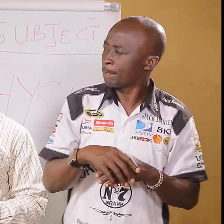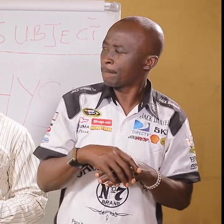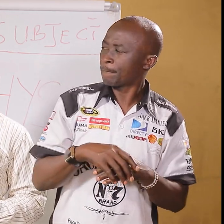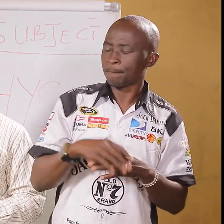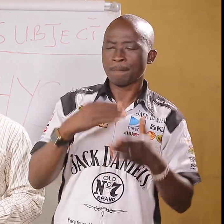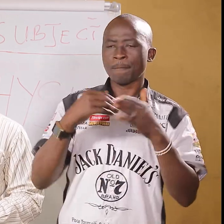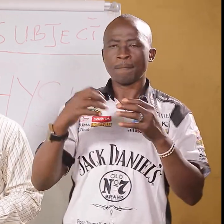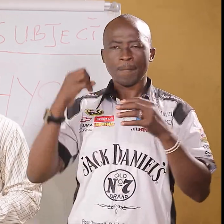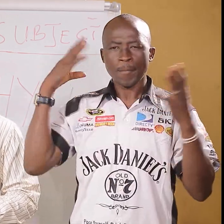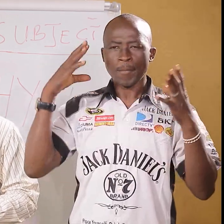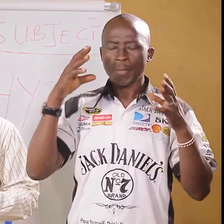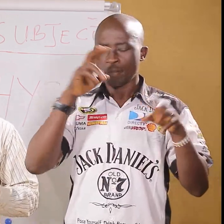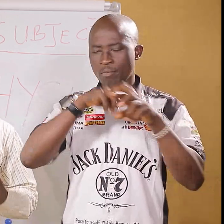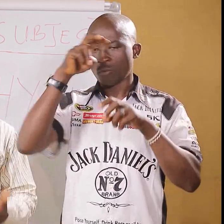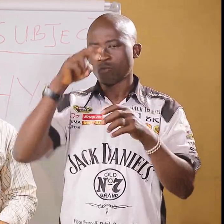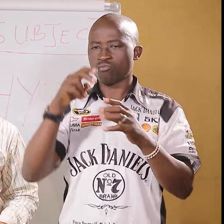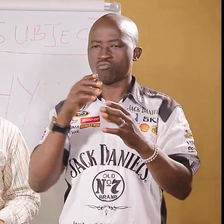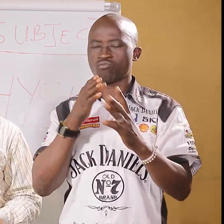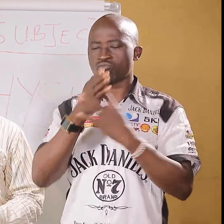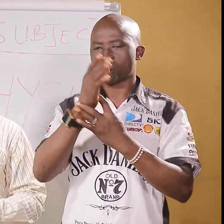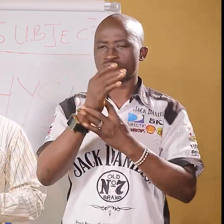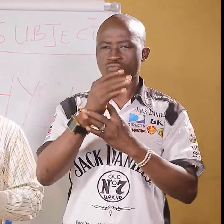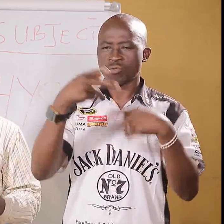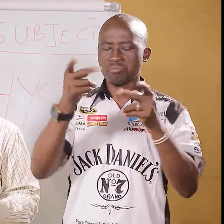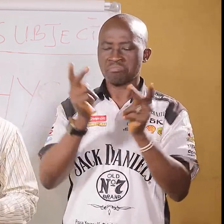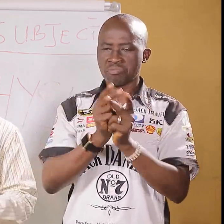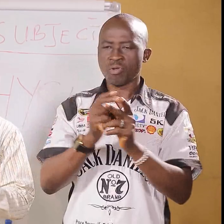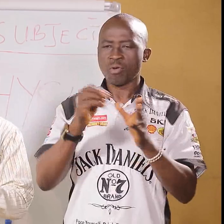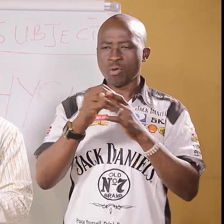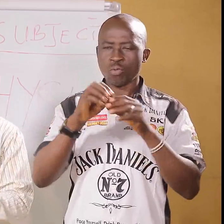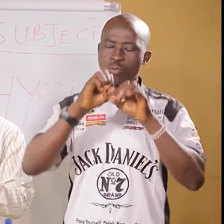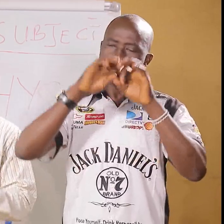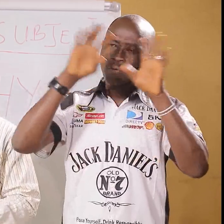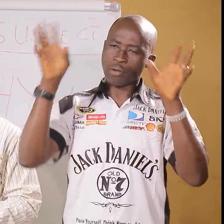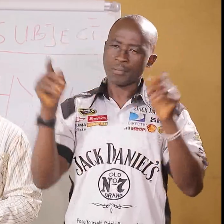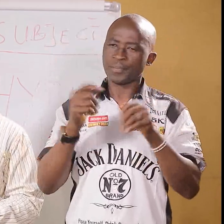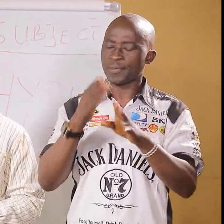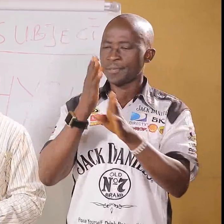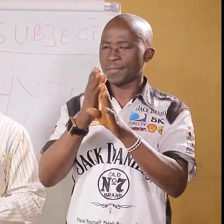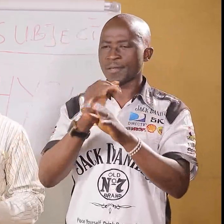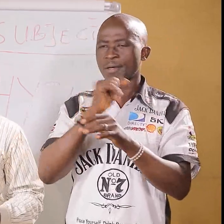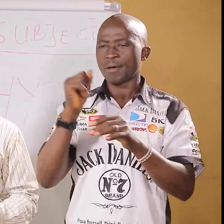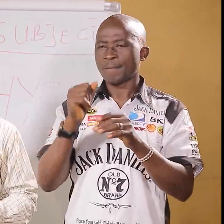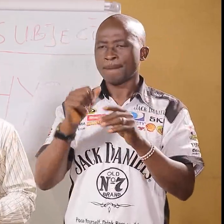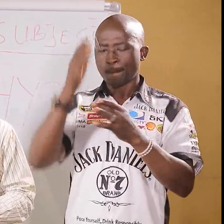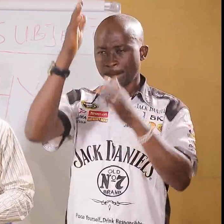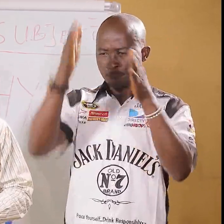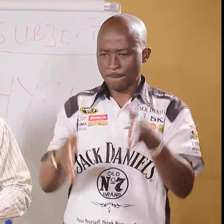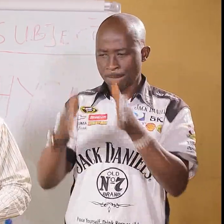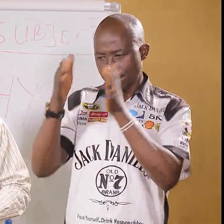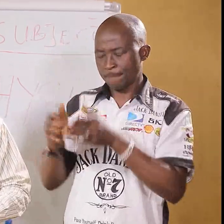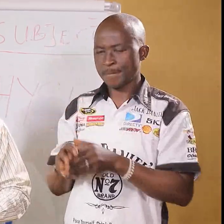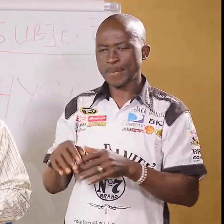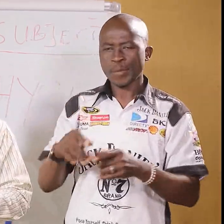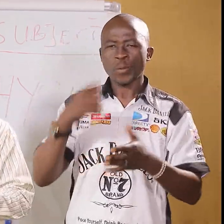Before sound starts traveling through the medium or through air, the layers are vertical. Now, what happens when sound